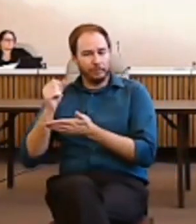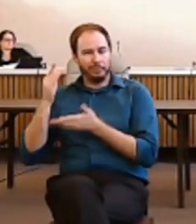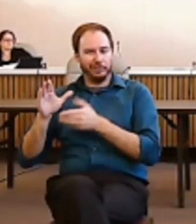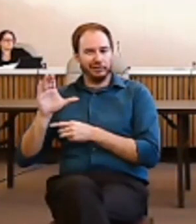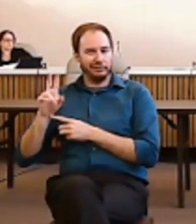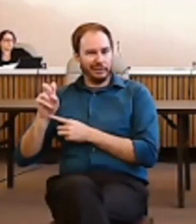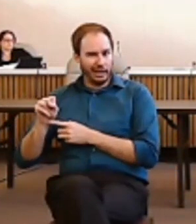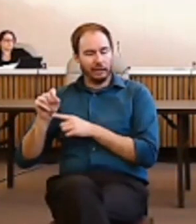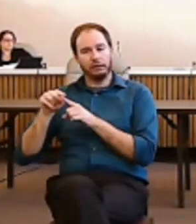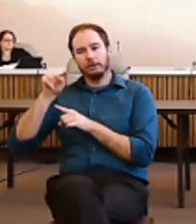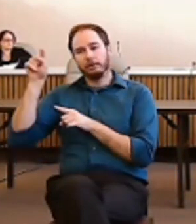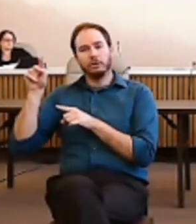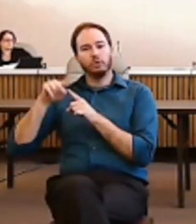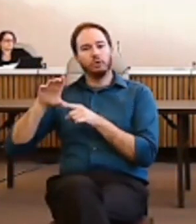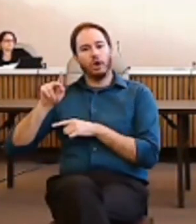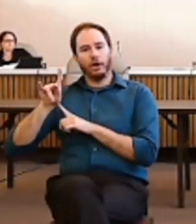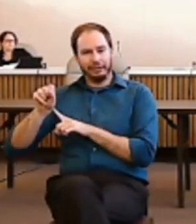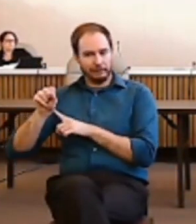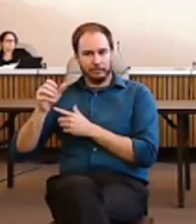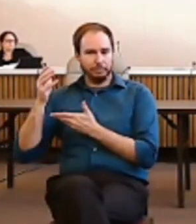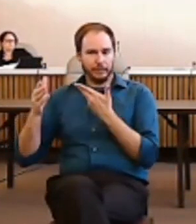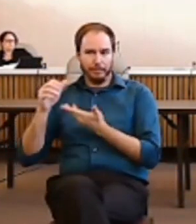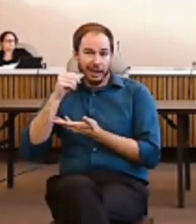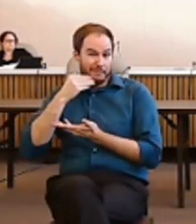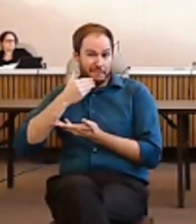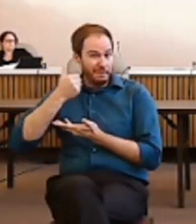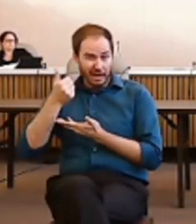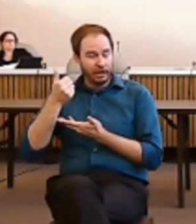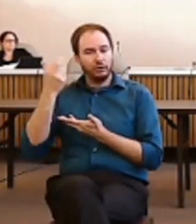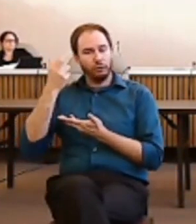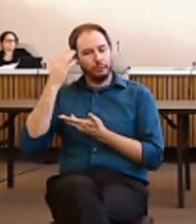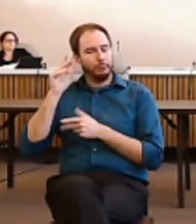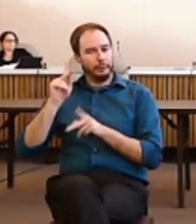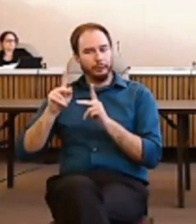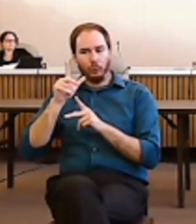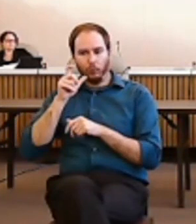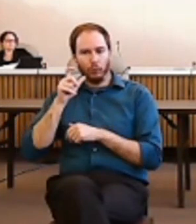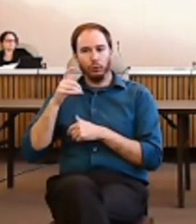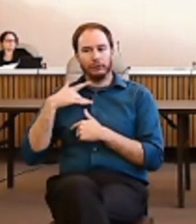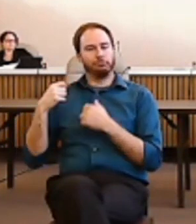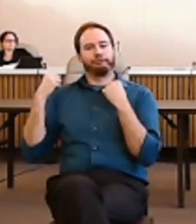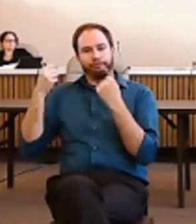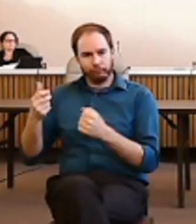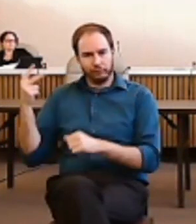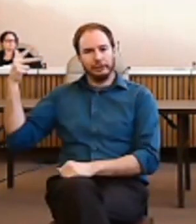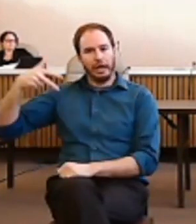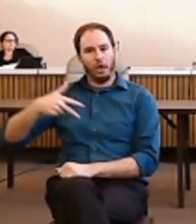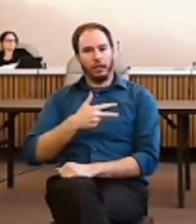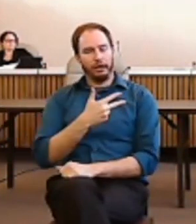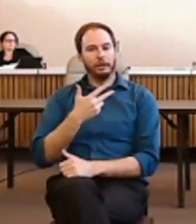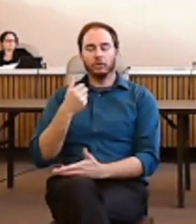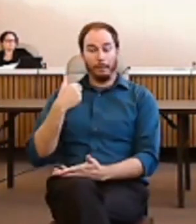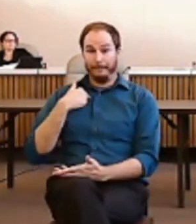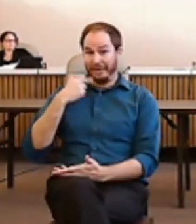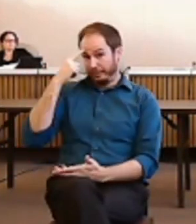entrance out onto Calkins Road is not the best entrance because of people coming flying down that hill. So to me, an entrance